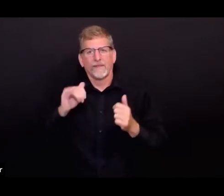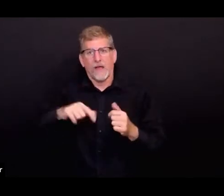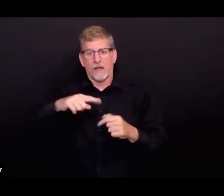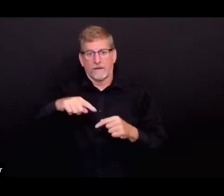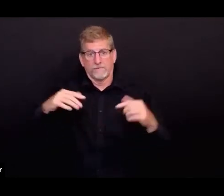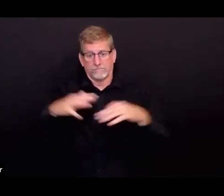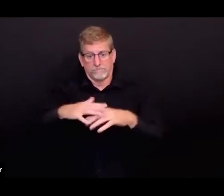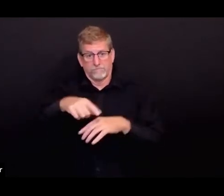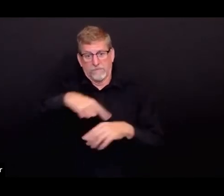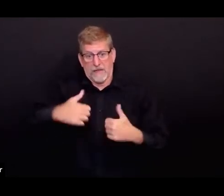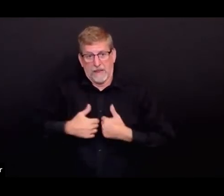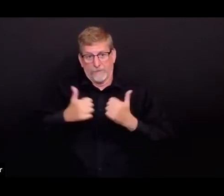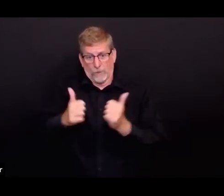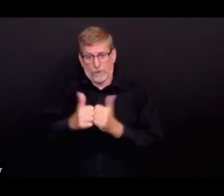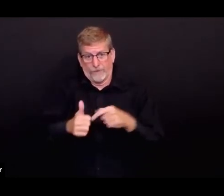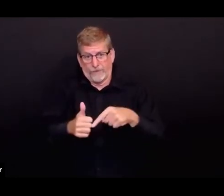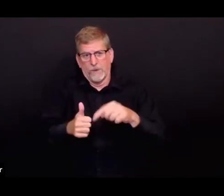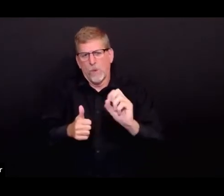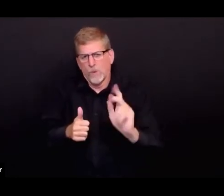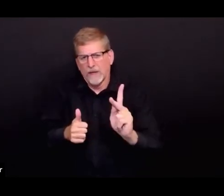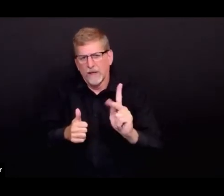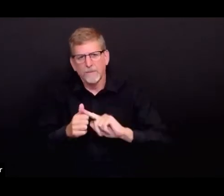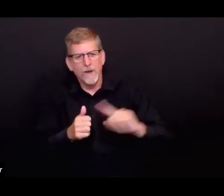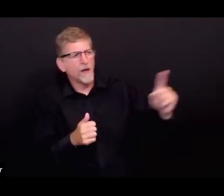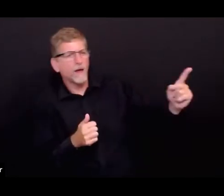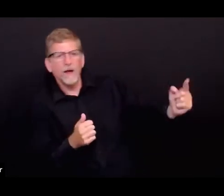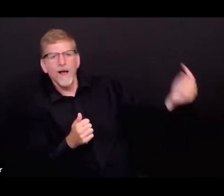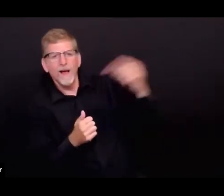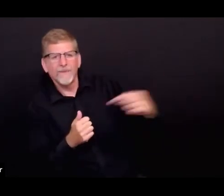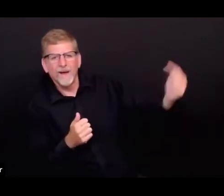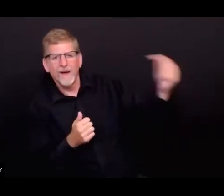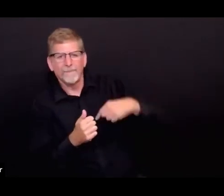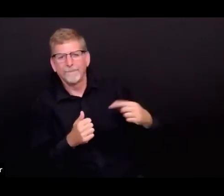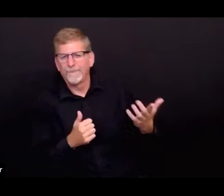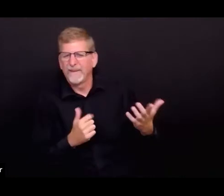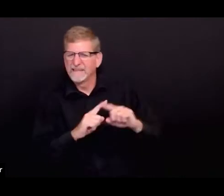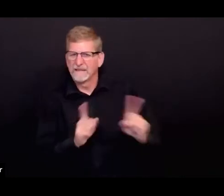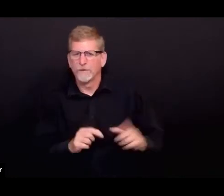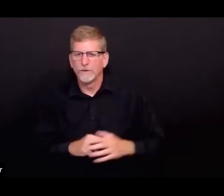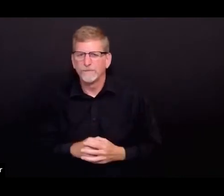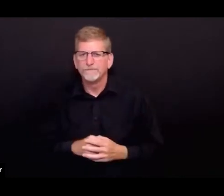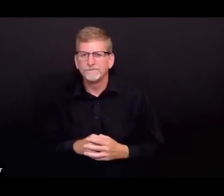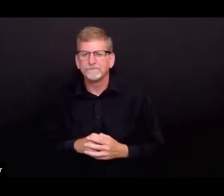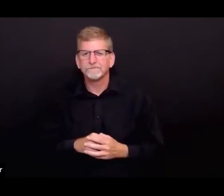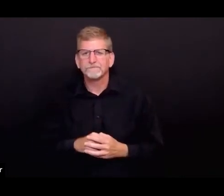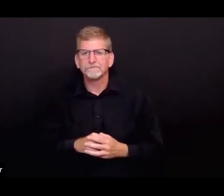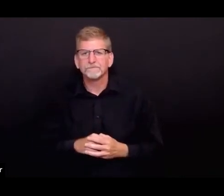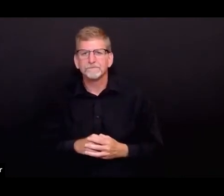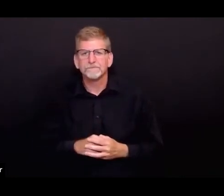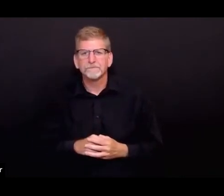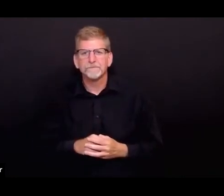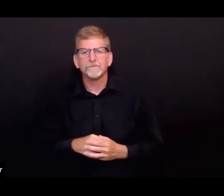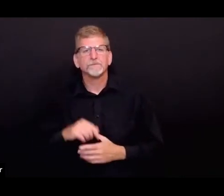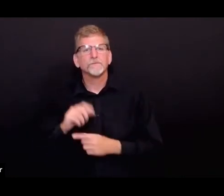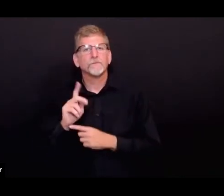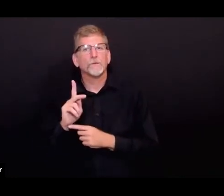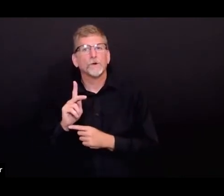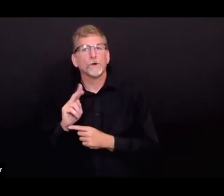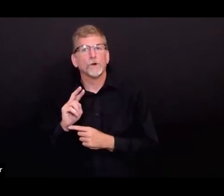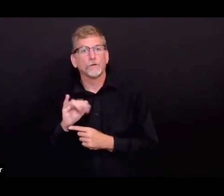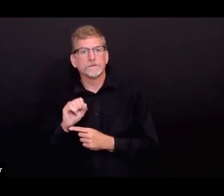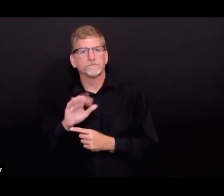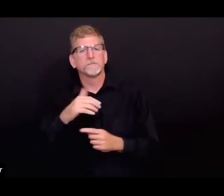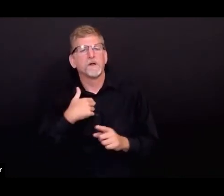No, I absolutely agree with that. I think that, as I mentioned earlier, fewer people is less